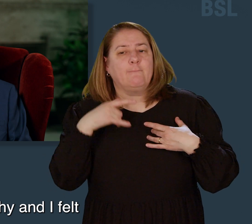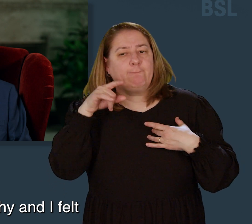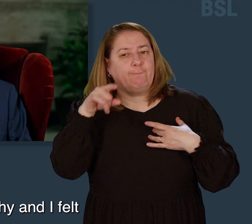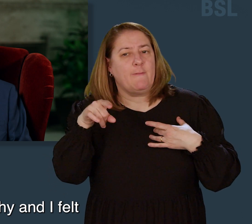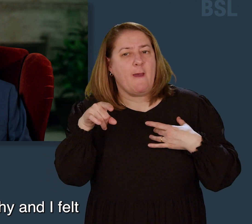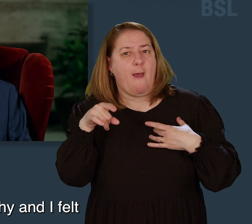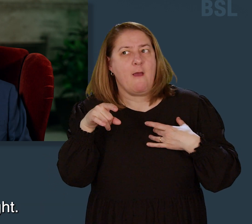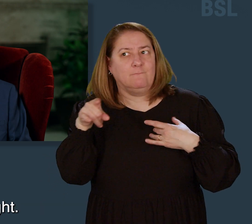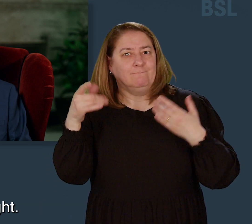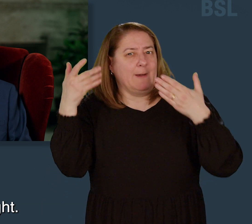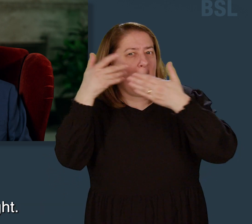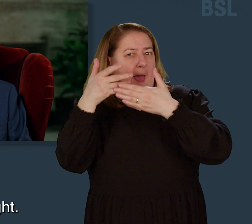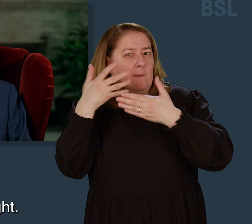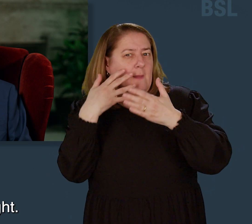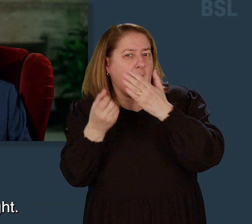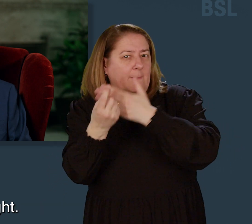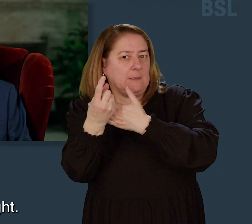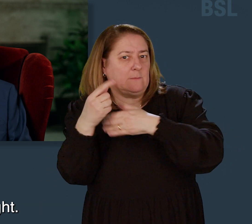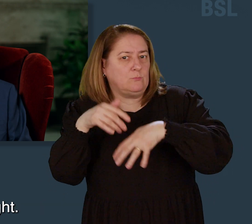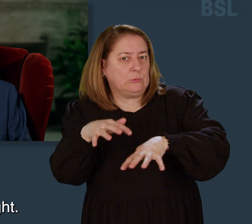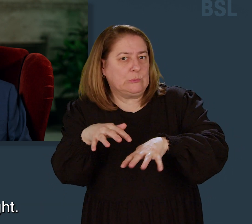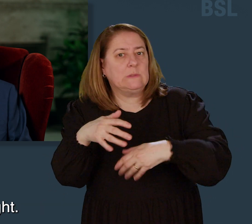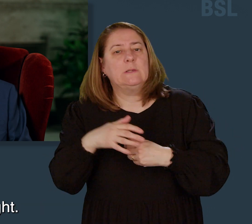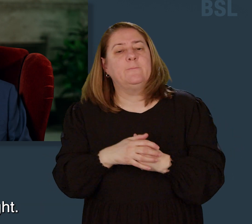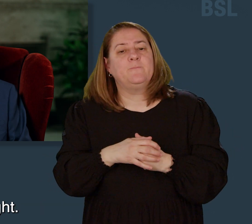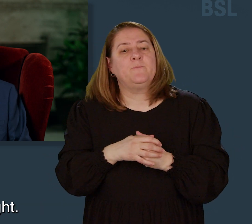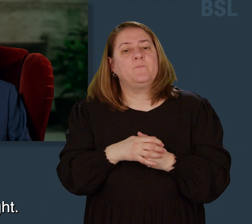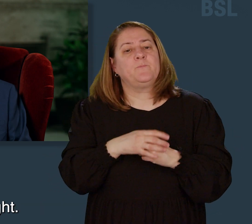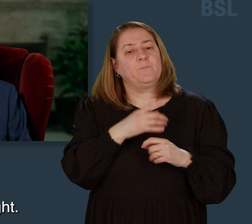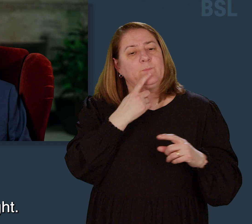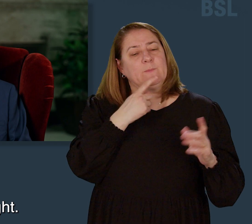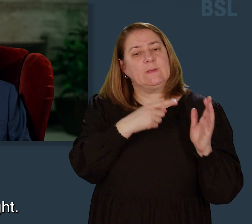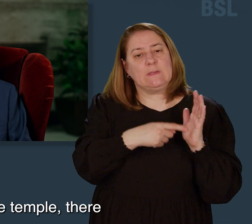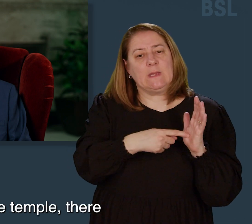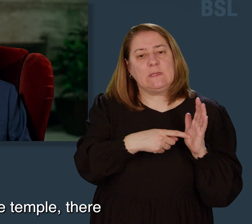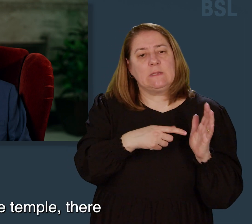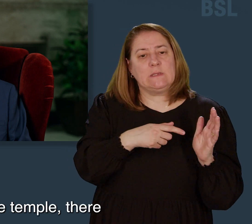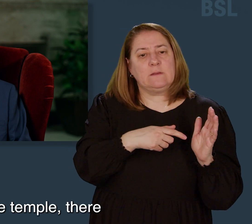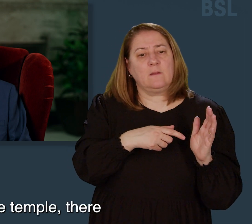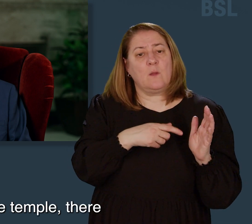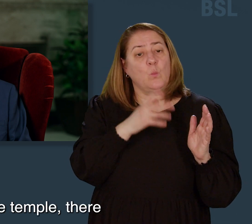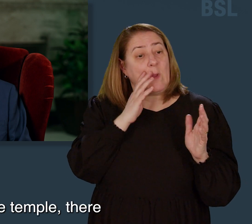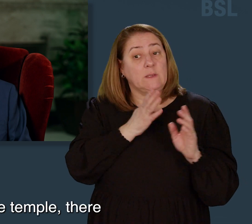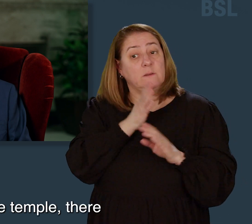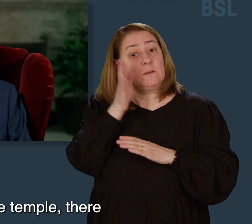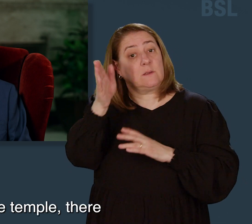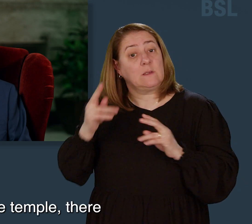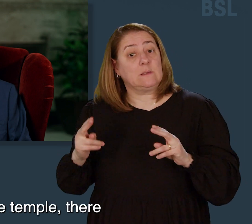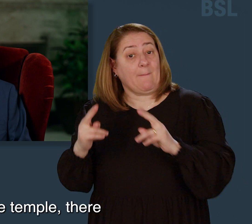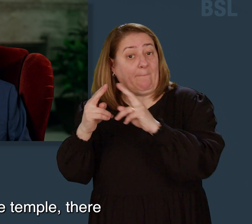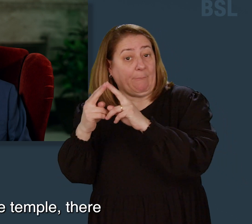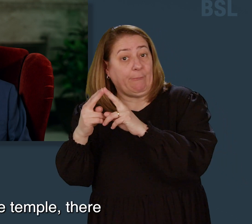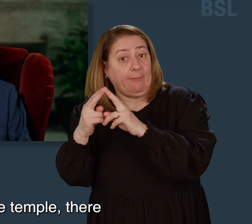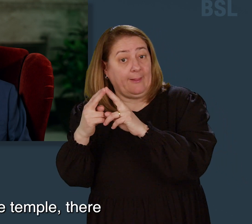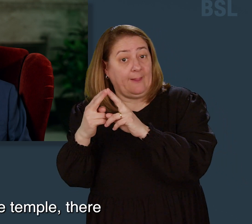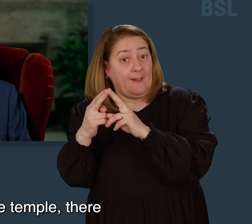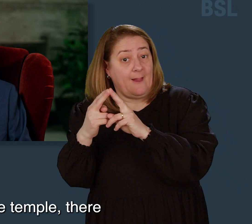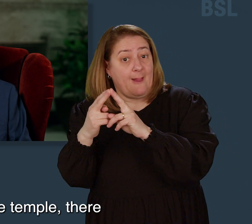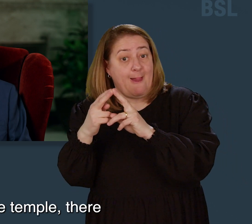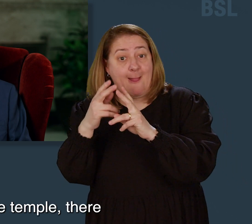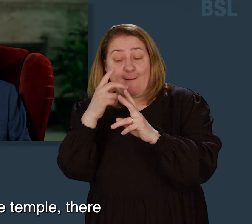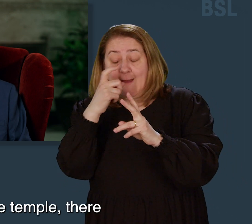felt on that unforgettable night. Quote, as we attend the